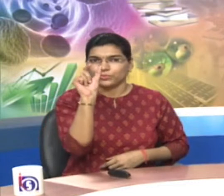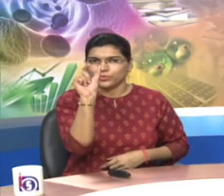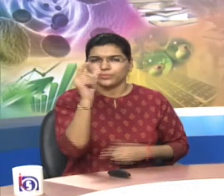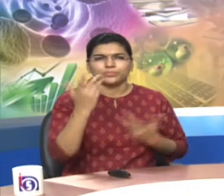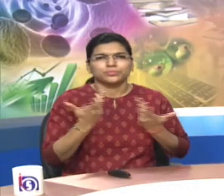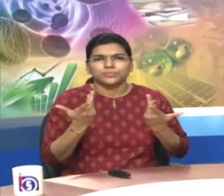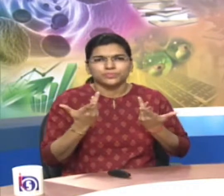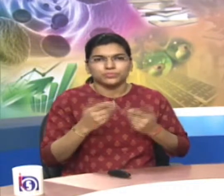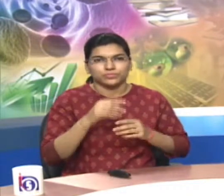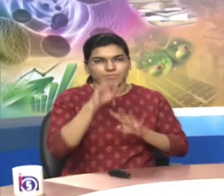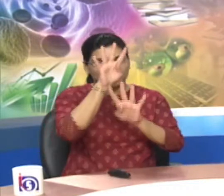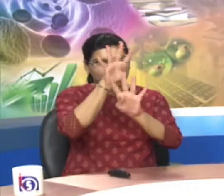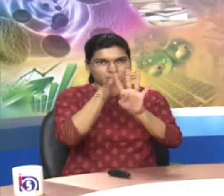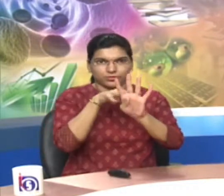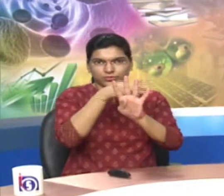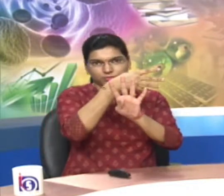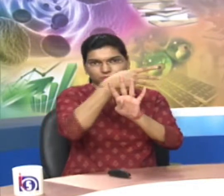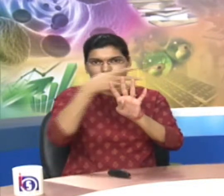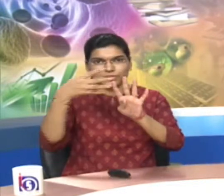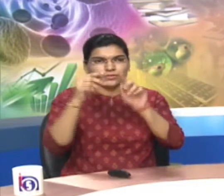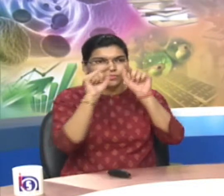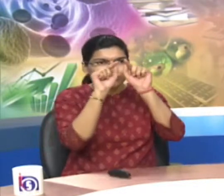The first word is cell.